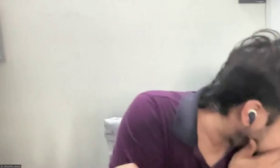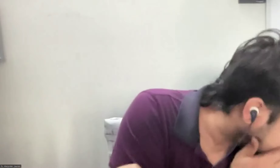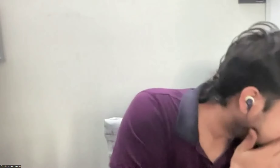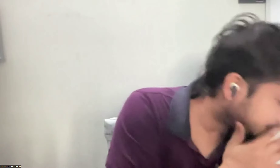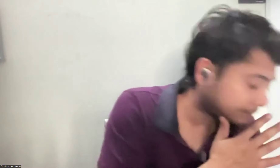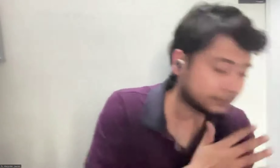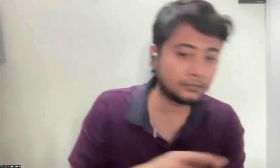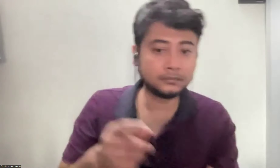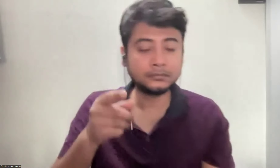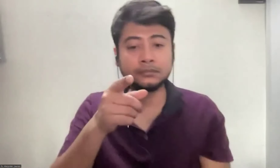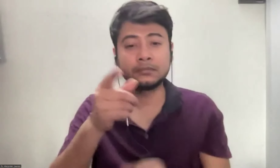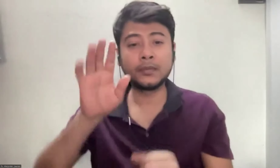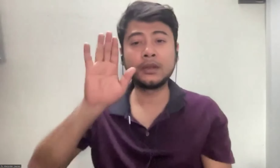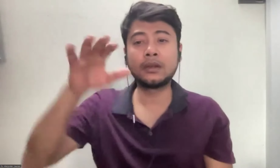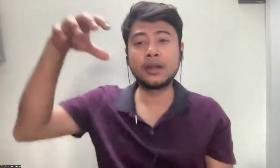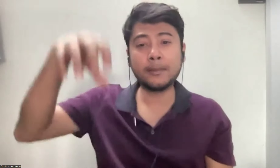and